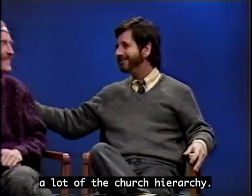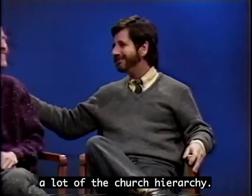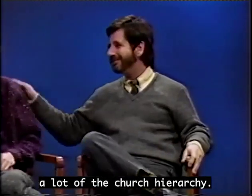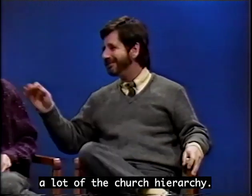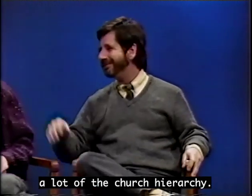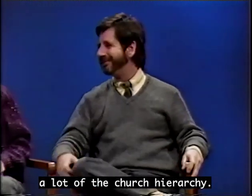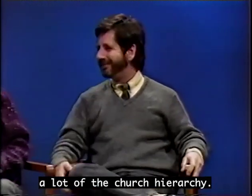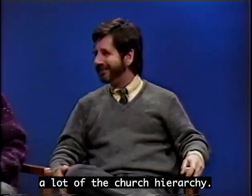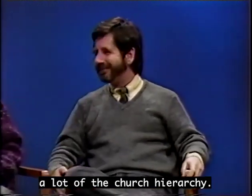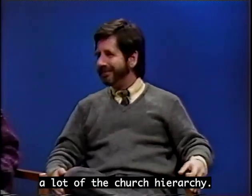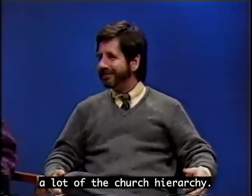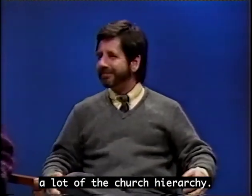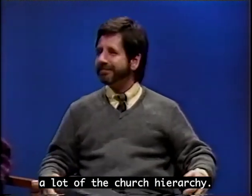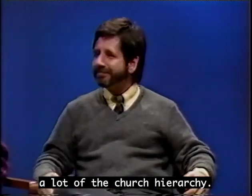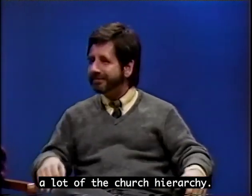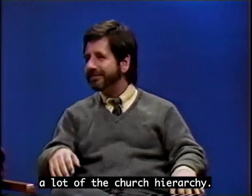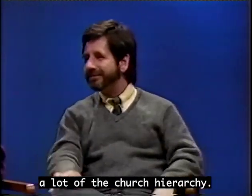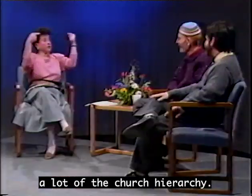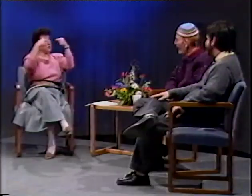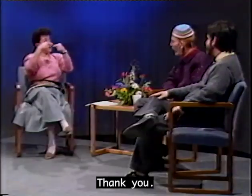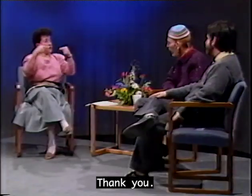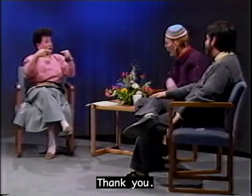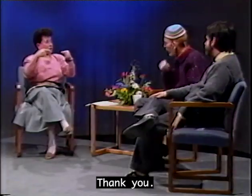lot of the church hierarchy. Thank you.